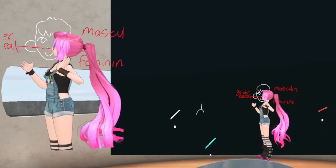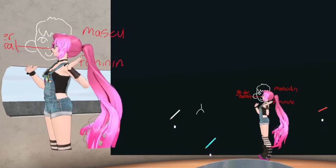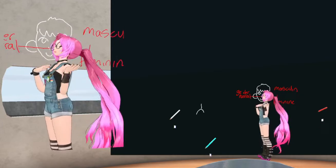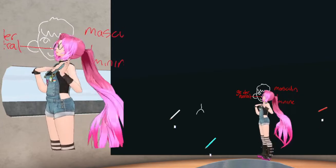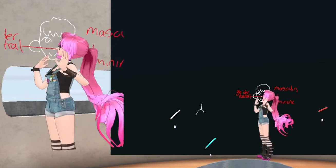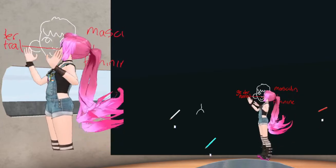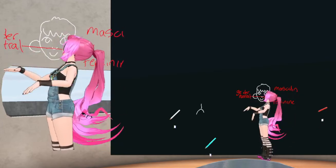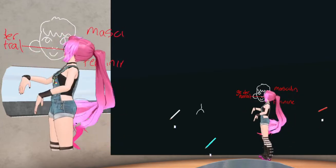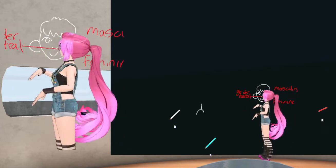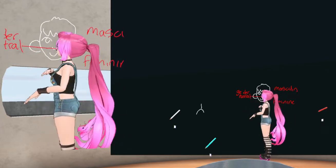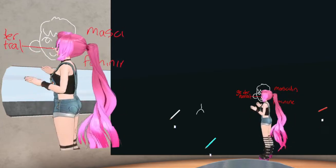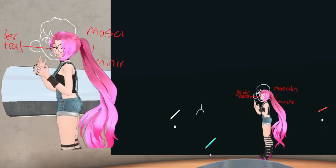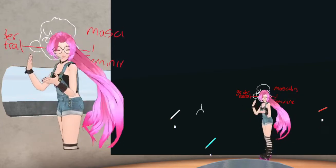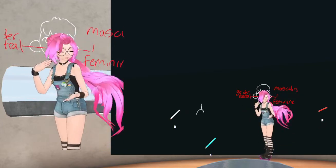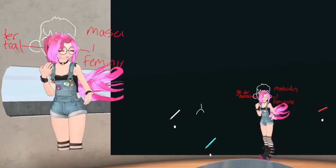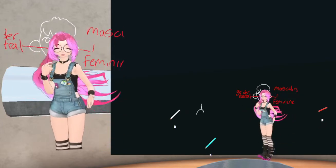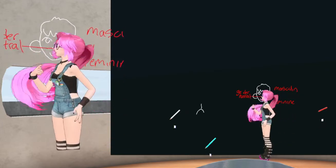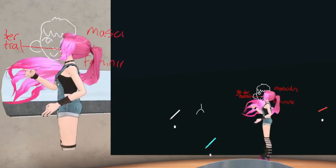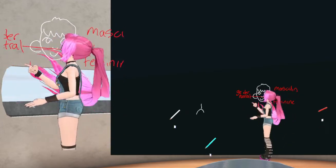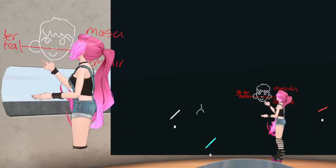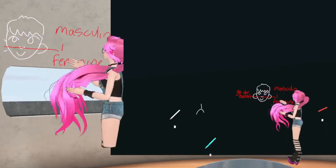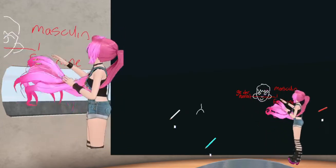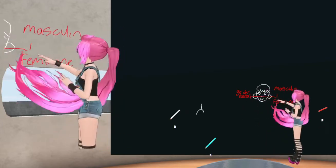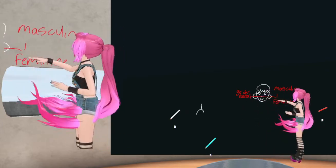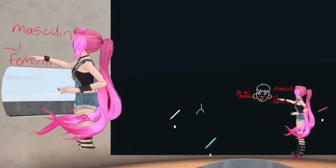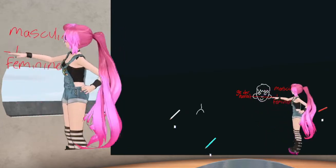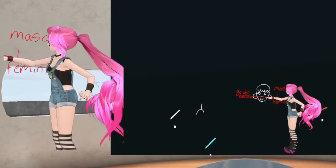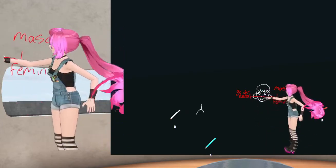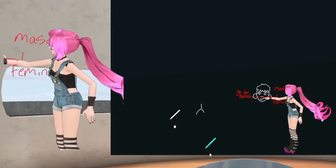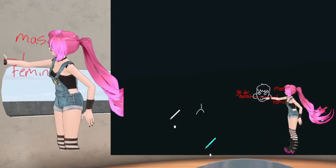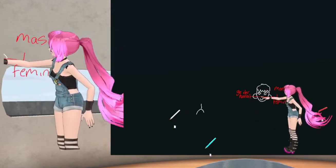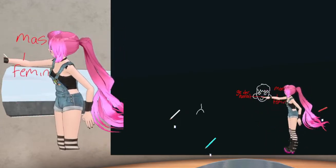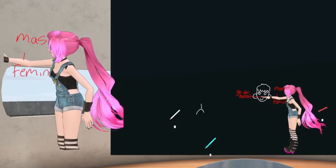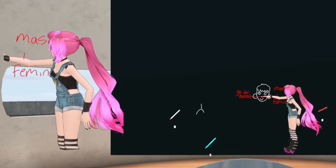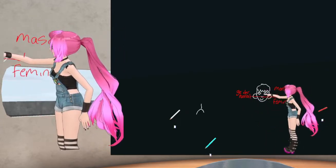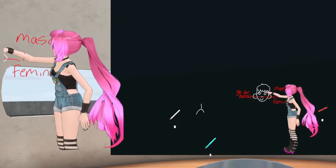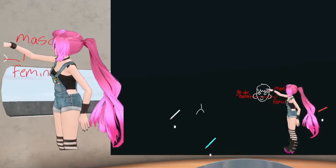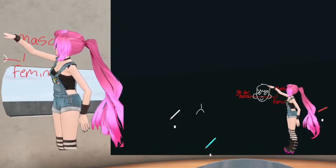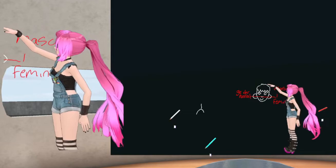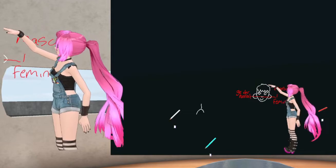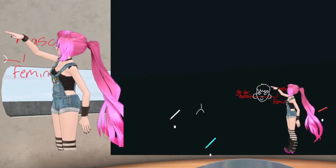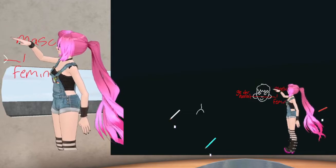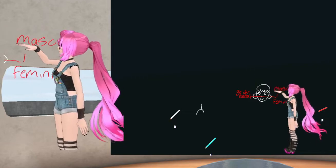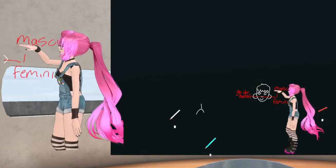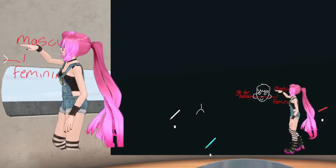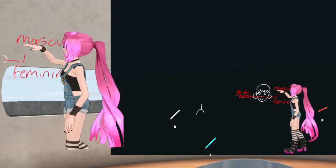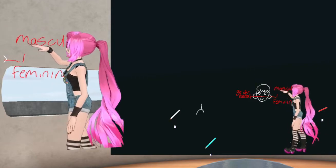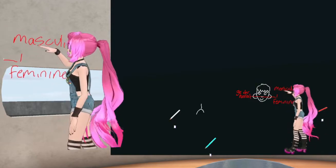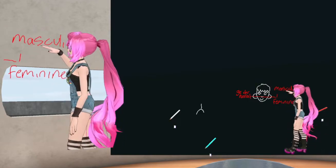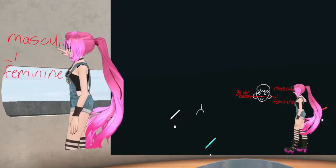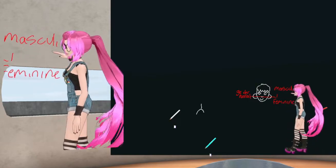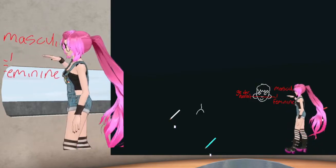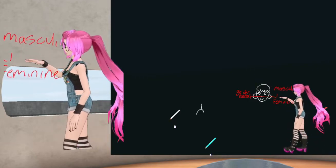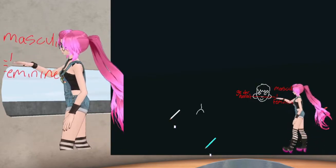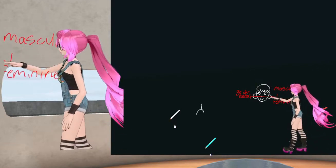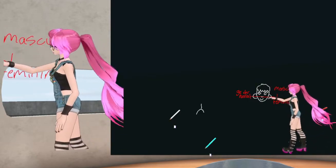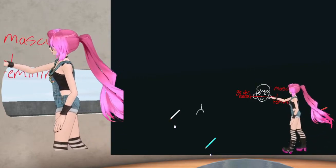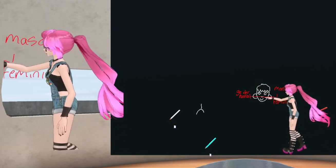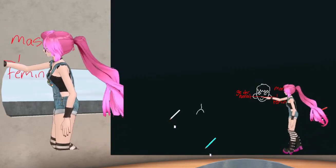wrong. Who cares? You understand. Okay. So everything above your nose is